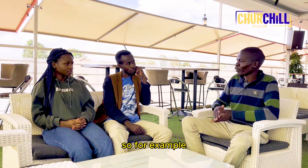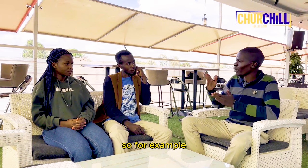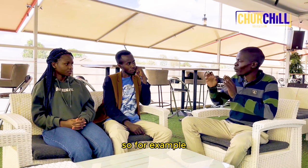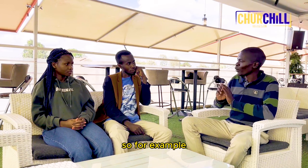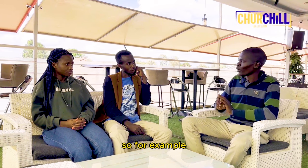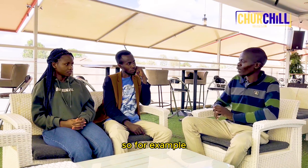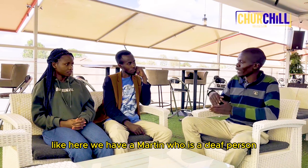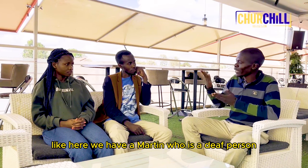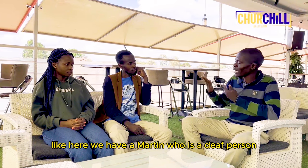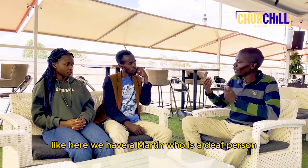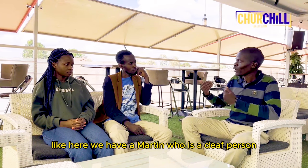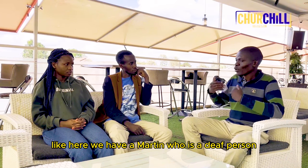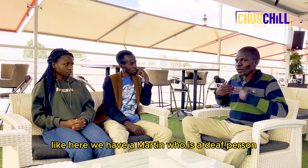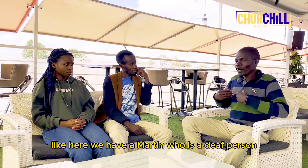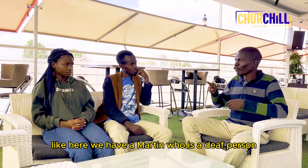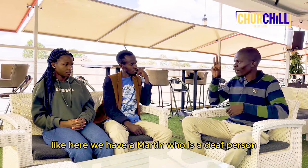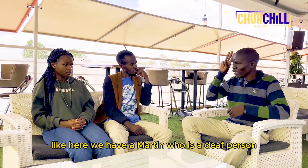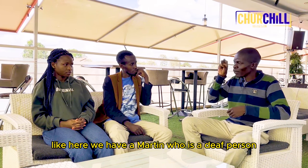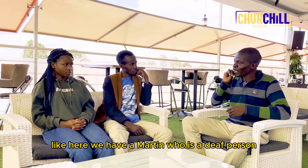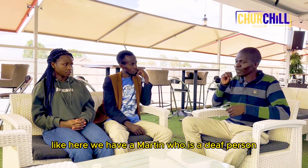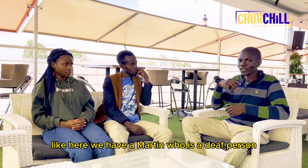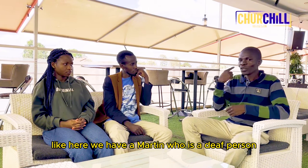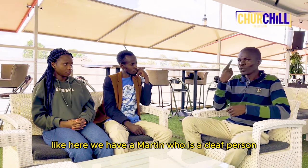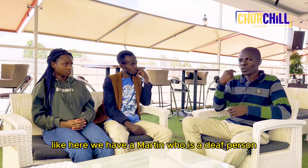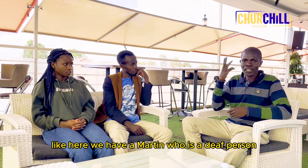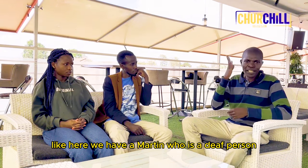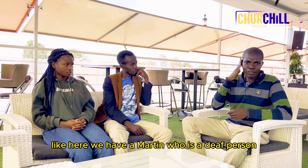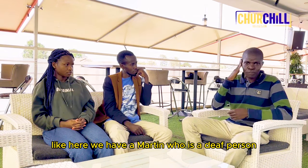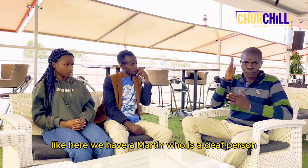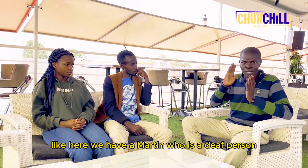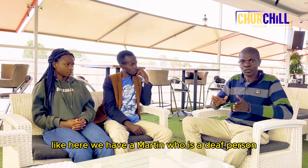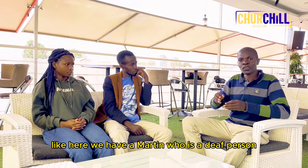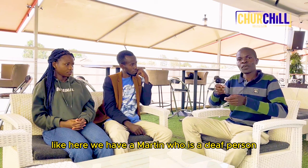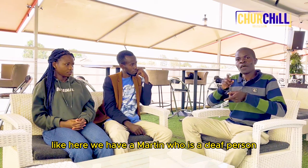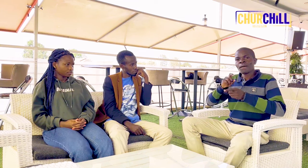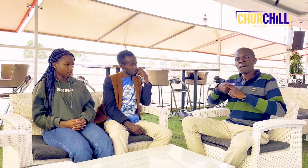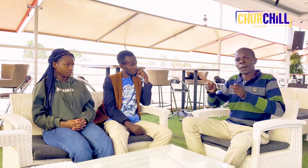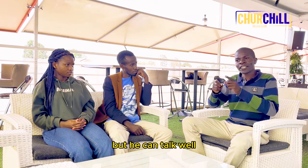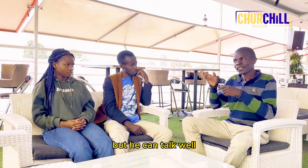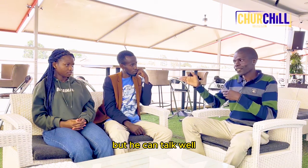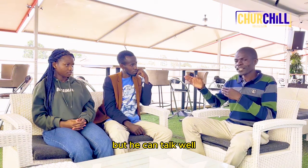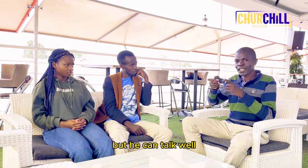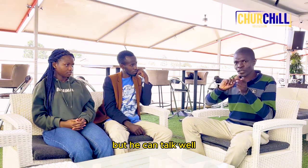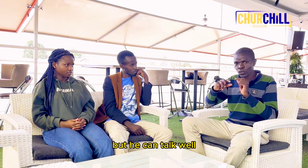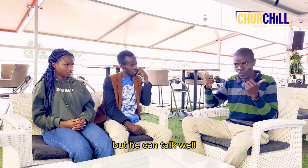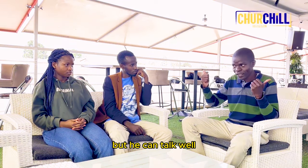for example, for like here, have Martin, who is a deaf person, but he can talk well.